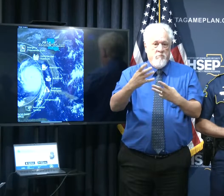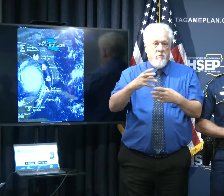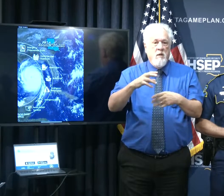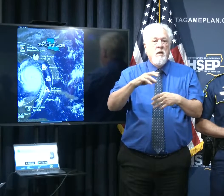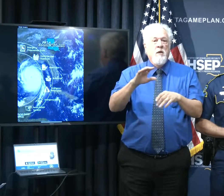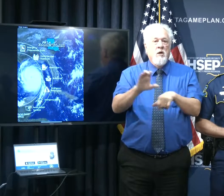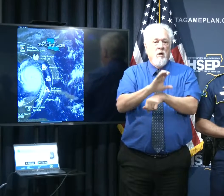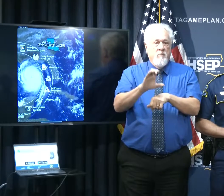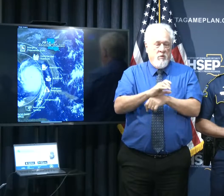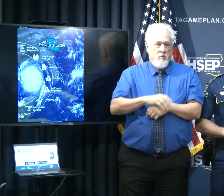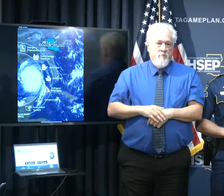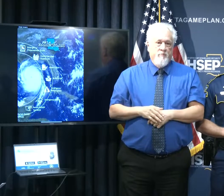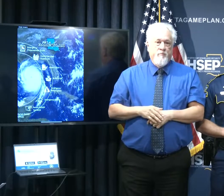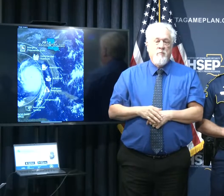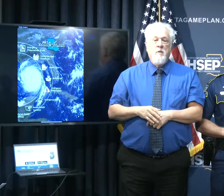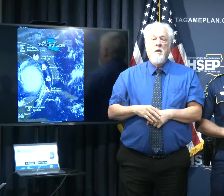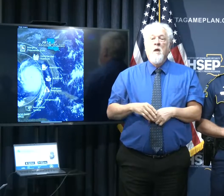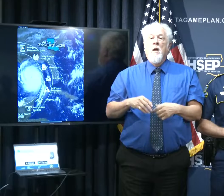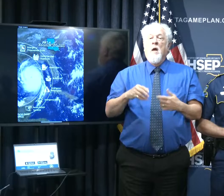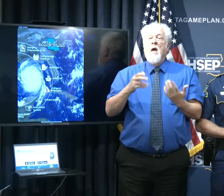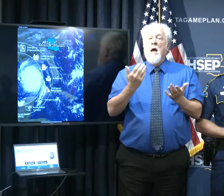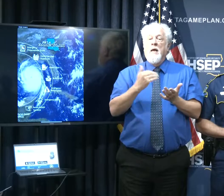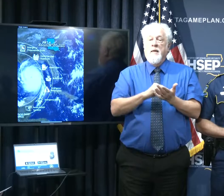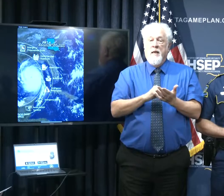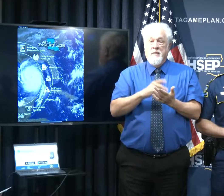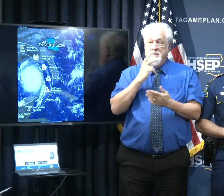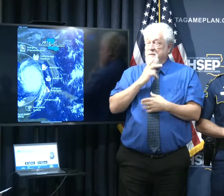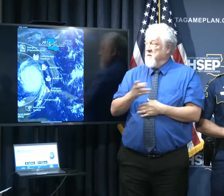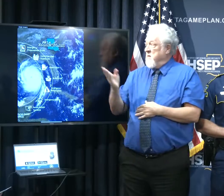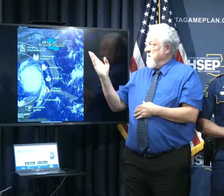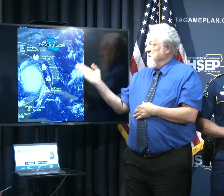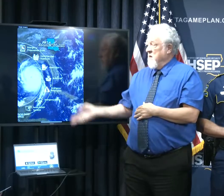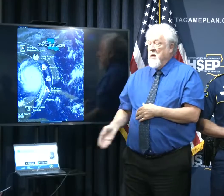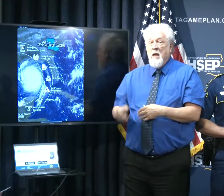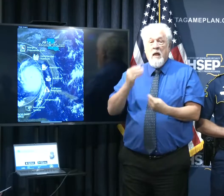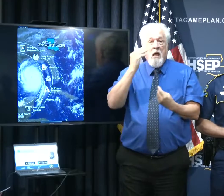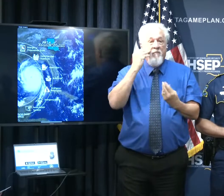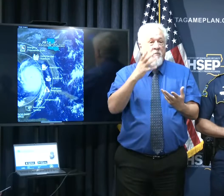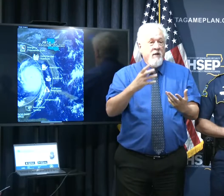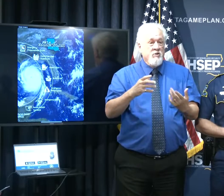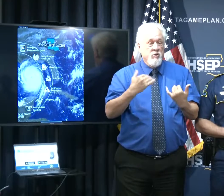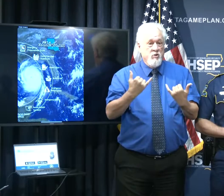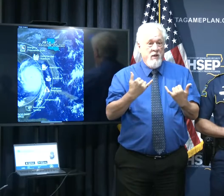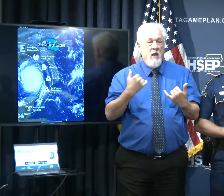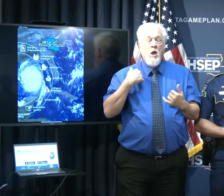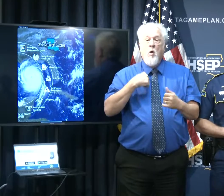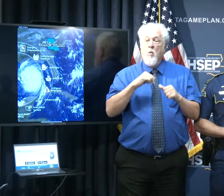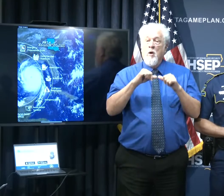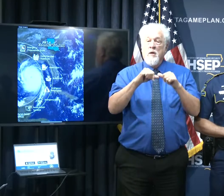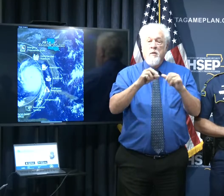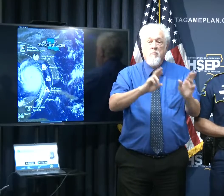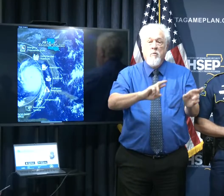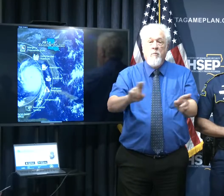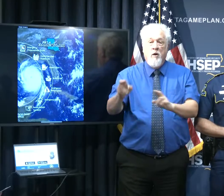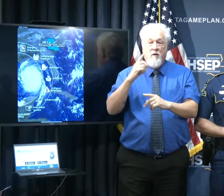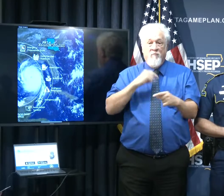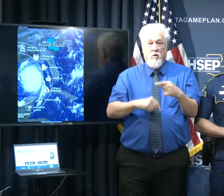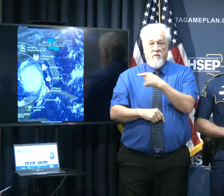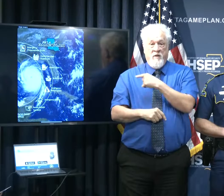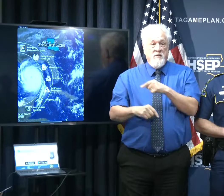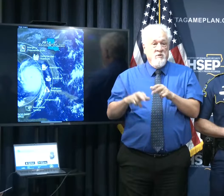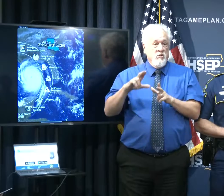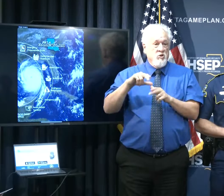as well. Again, as you can see by the information that was reported today, we are continually preparing for this